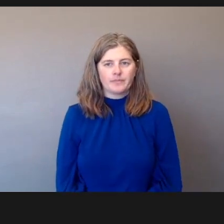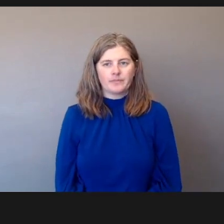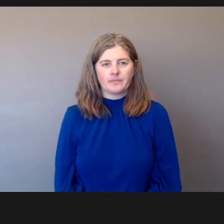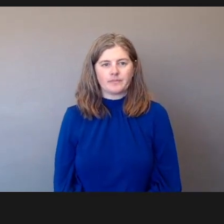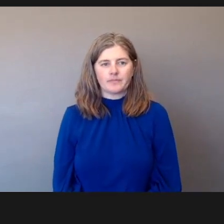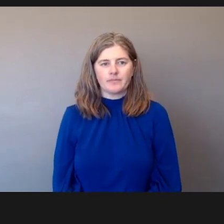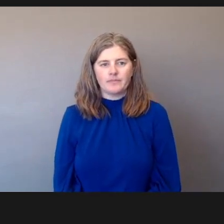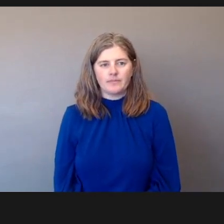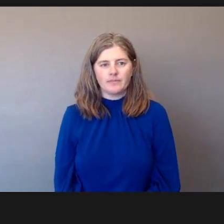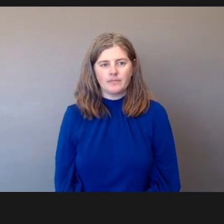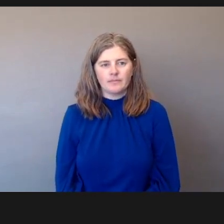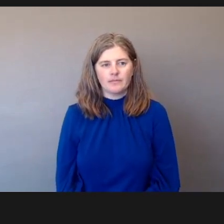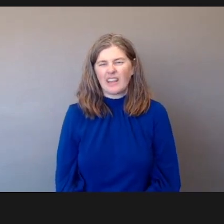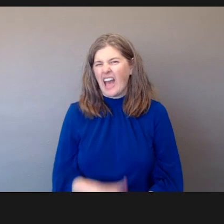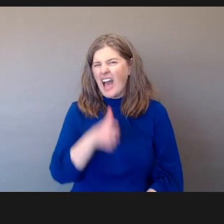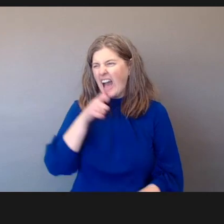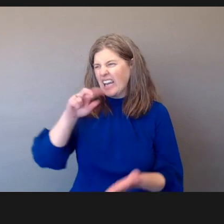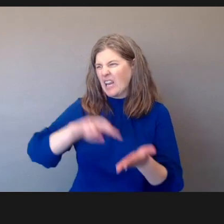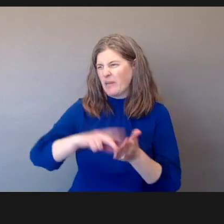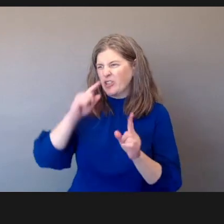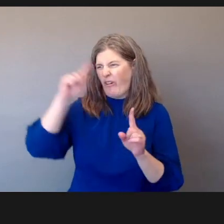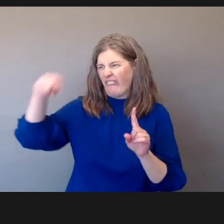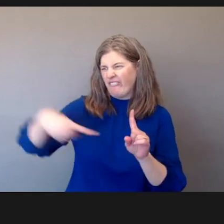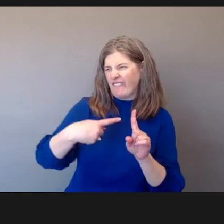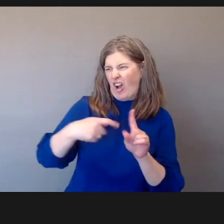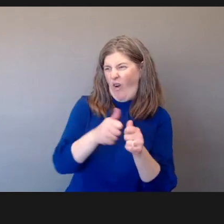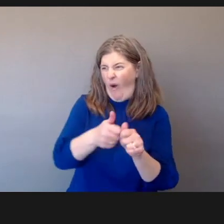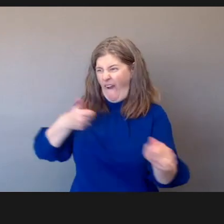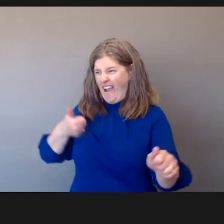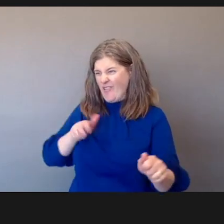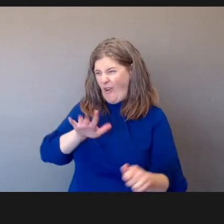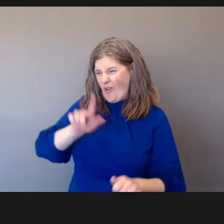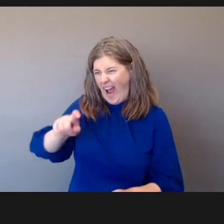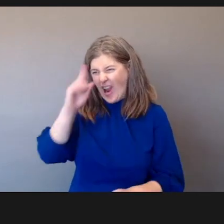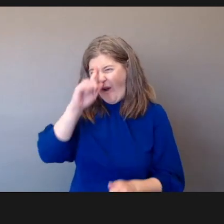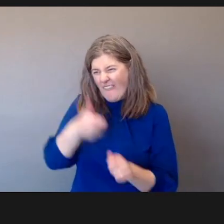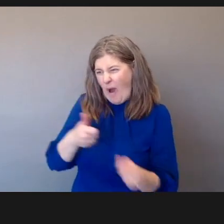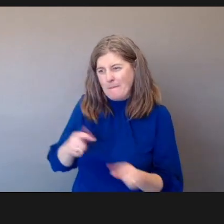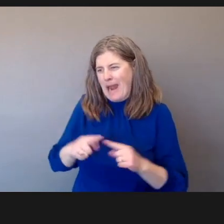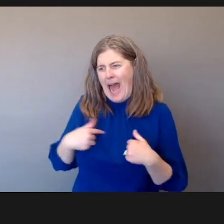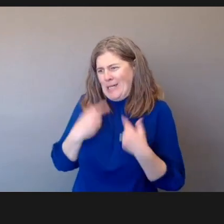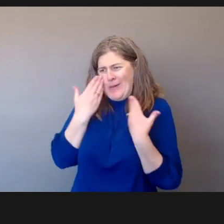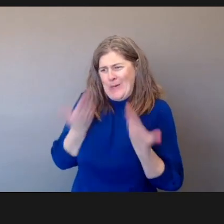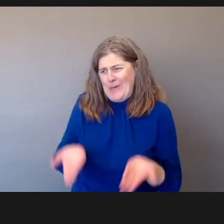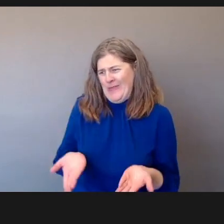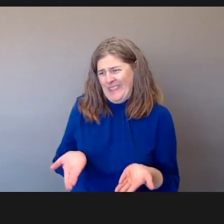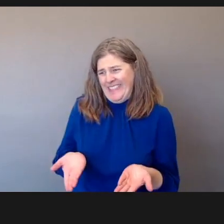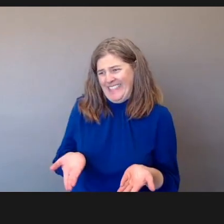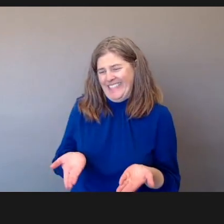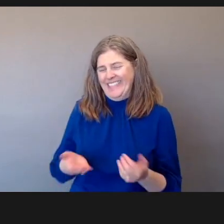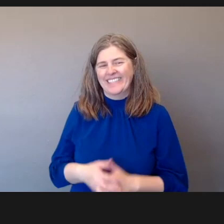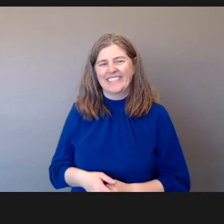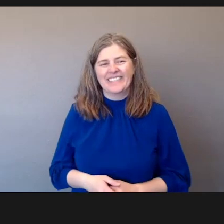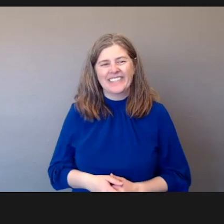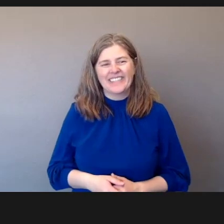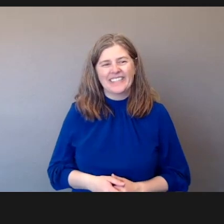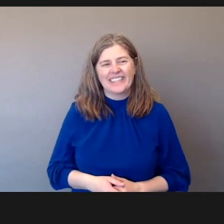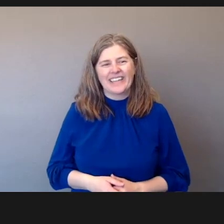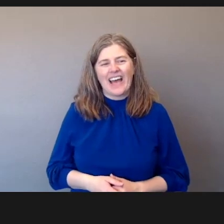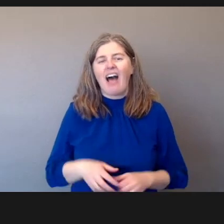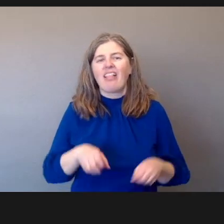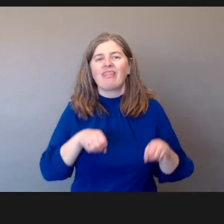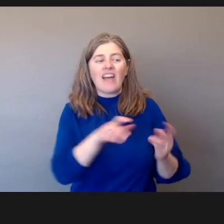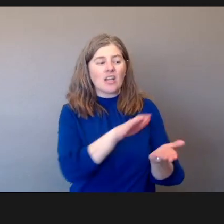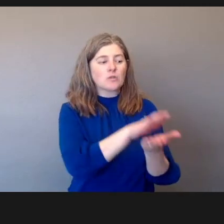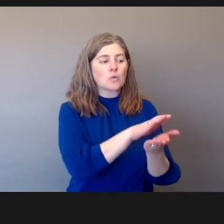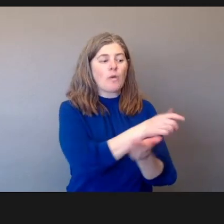So I didn't mean to dodge your question, even though I did. I just don't know. And I think by letting schools